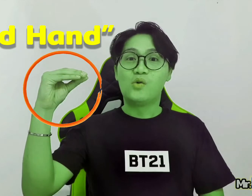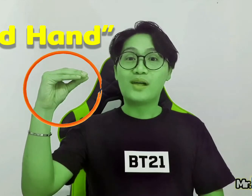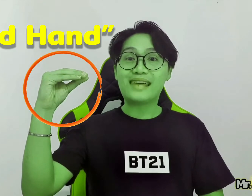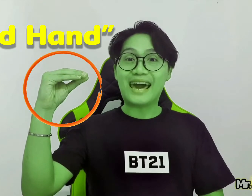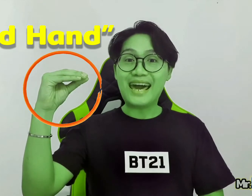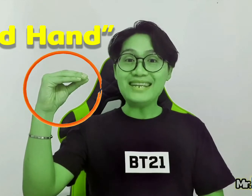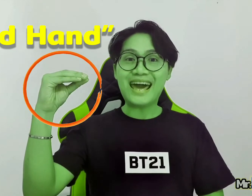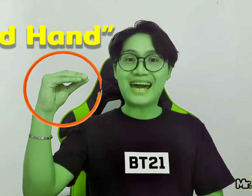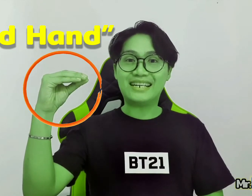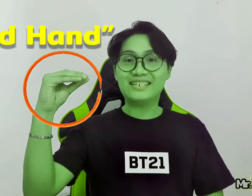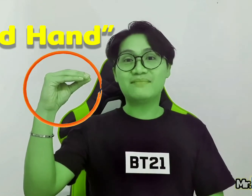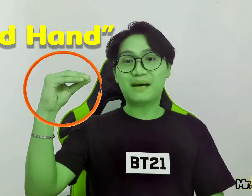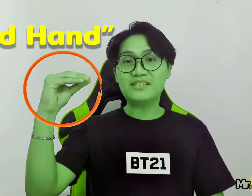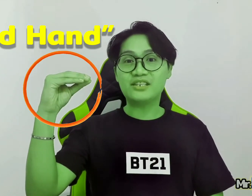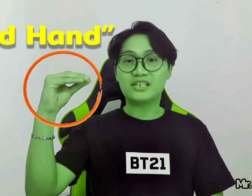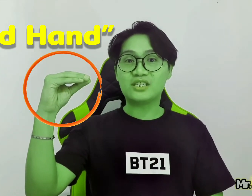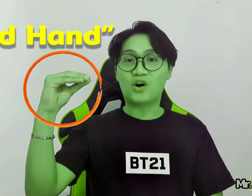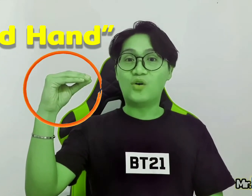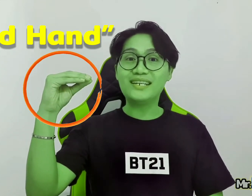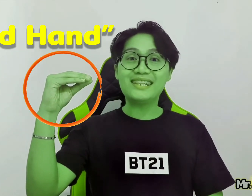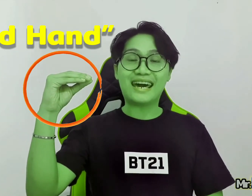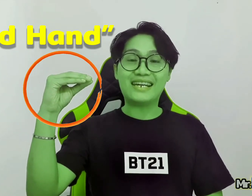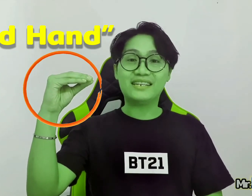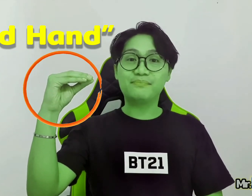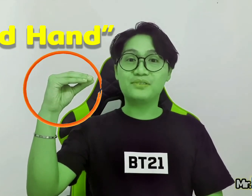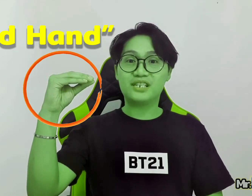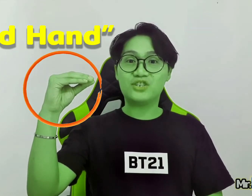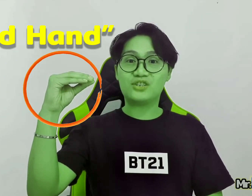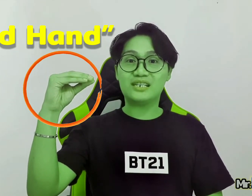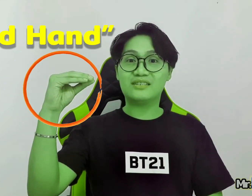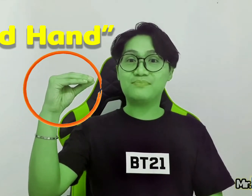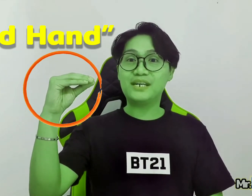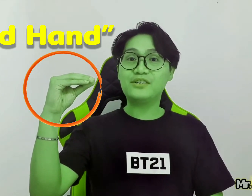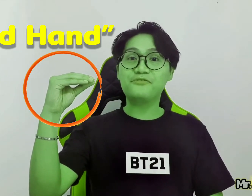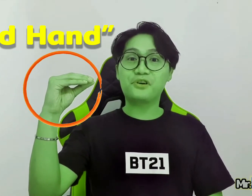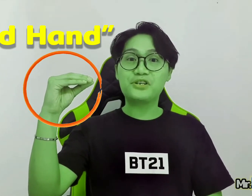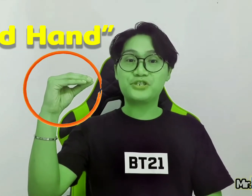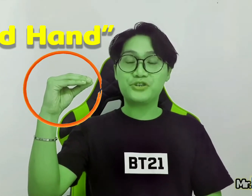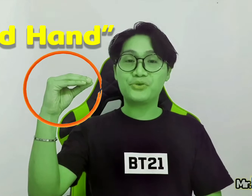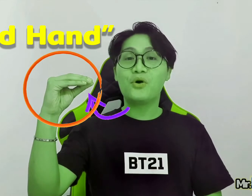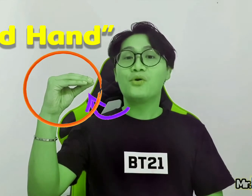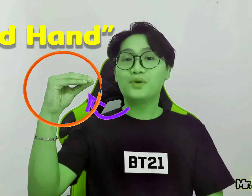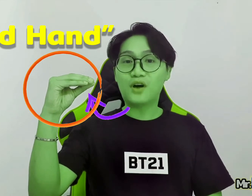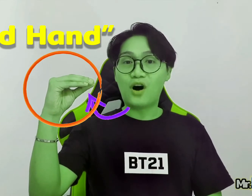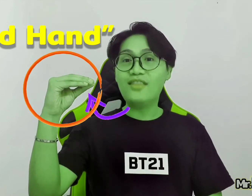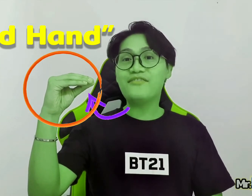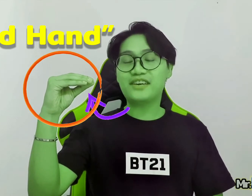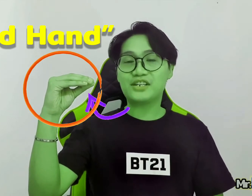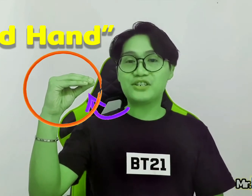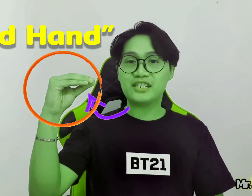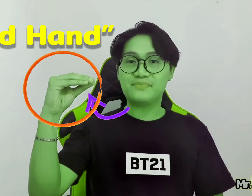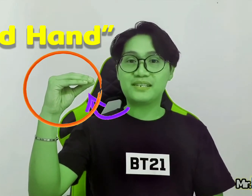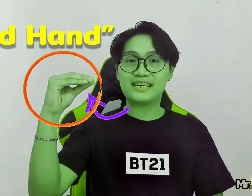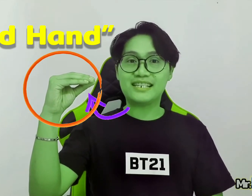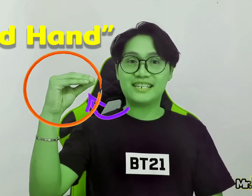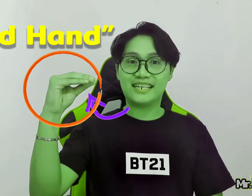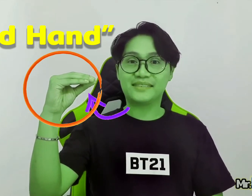When the and hand is mentioned, only the ending position is being referred to with all the fingertips touching.